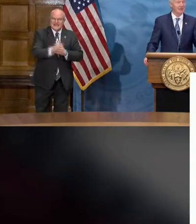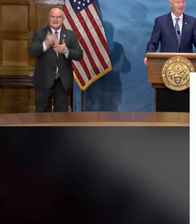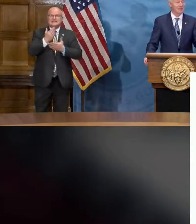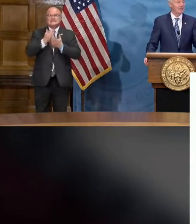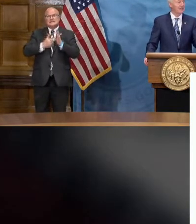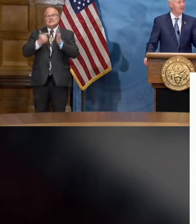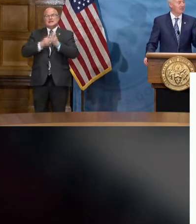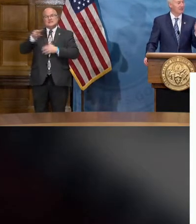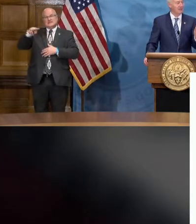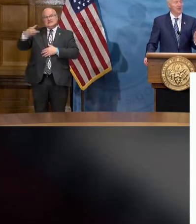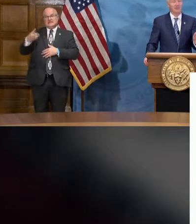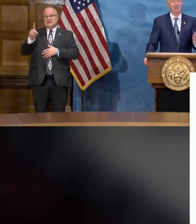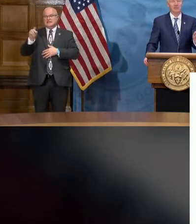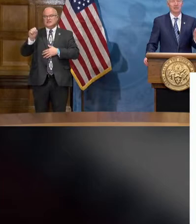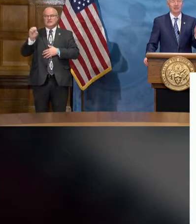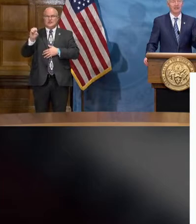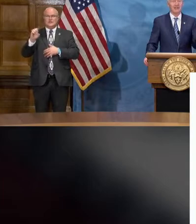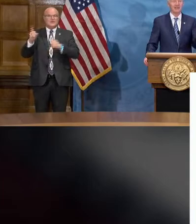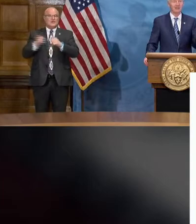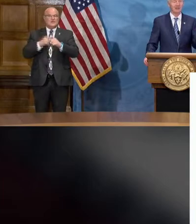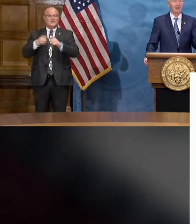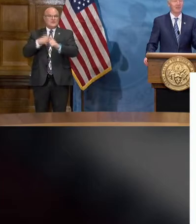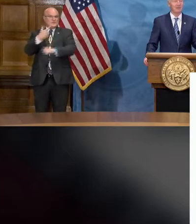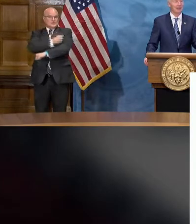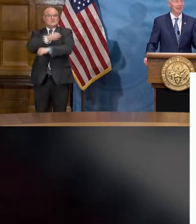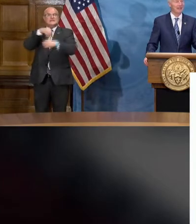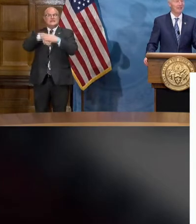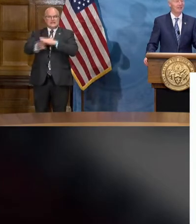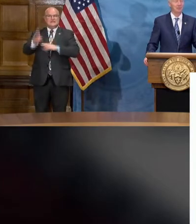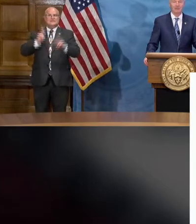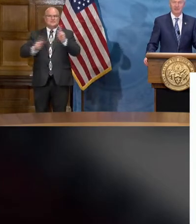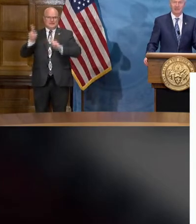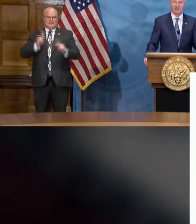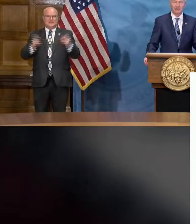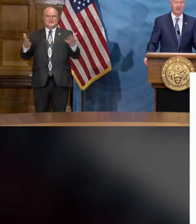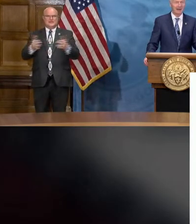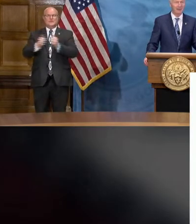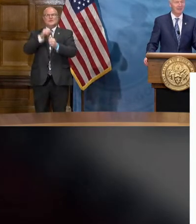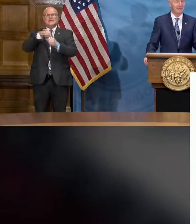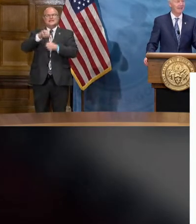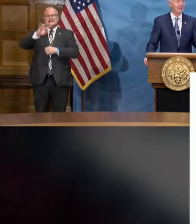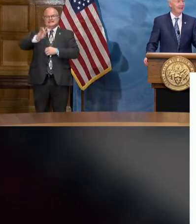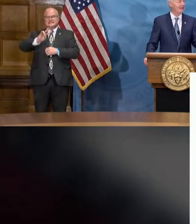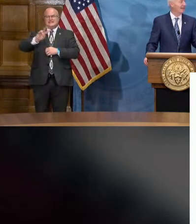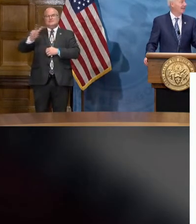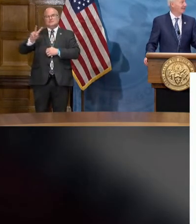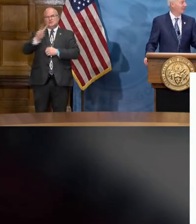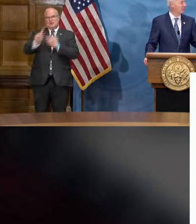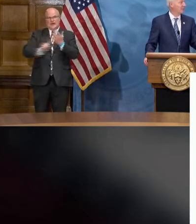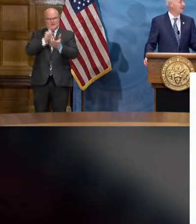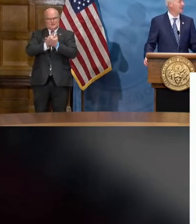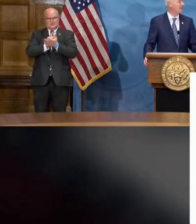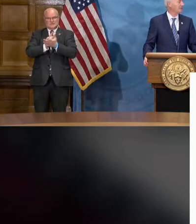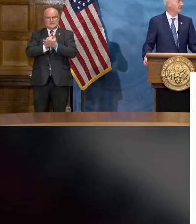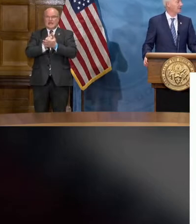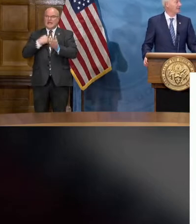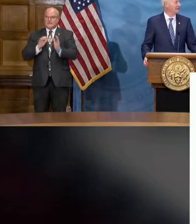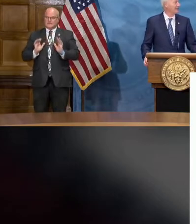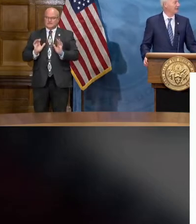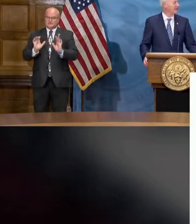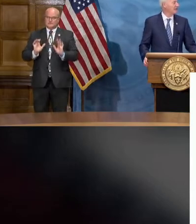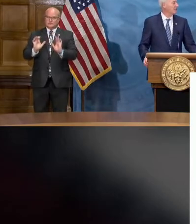second doses, but the first doses are getting into the arms of Arkansans within 72 hours, and we're pushing